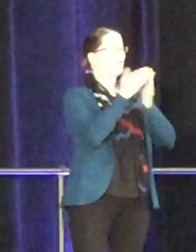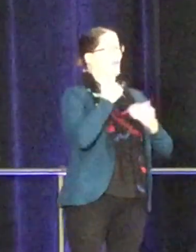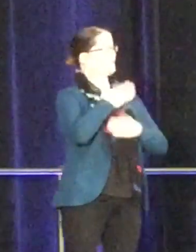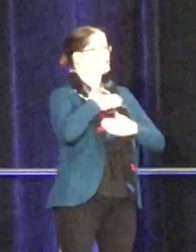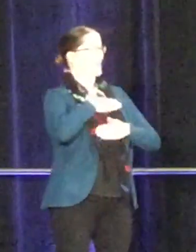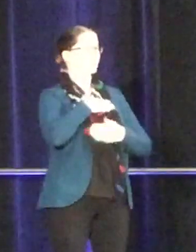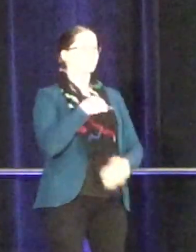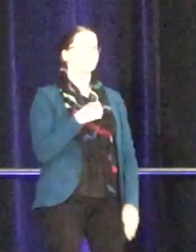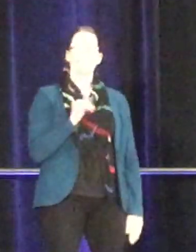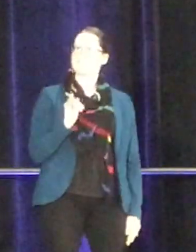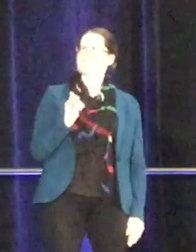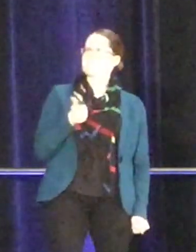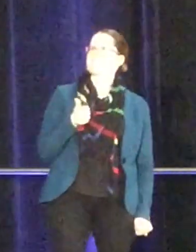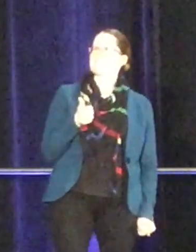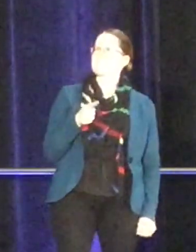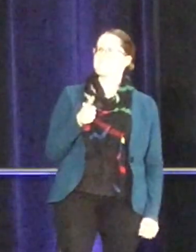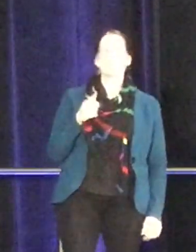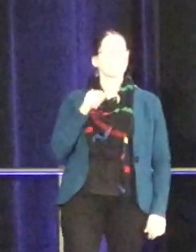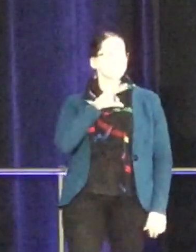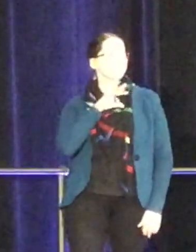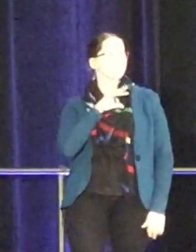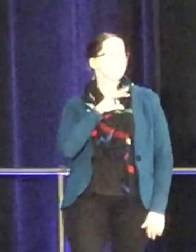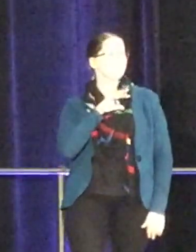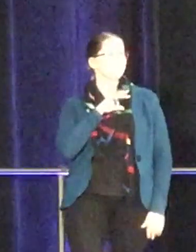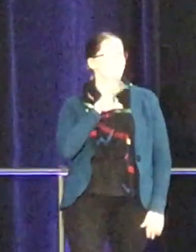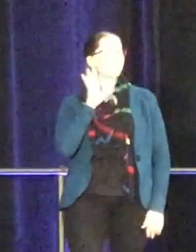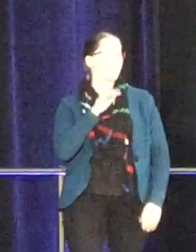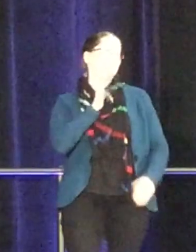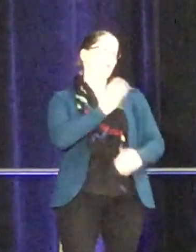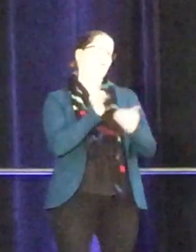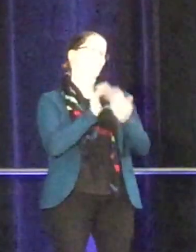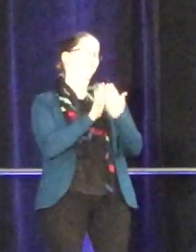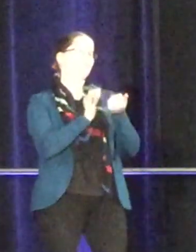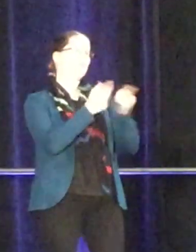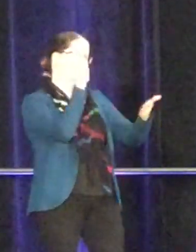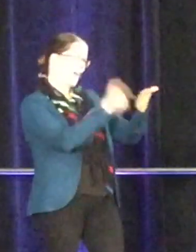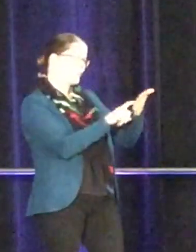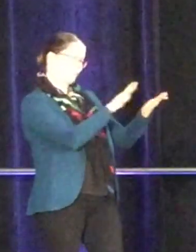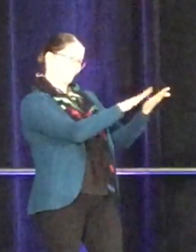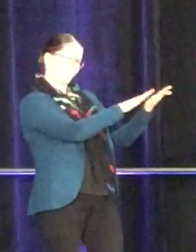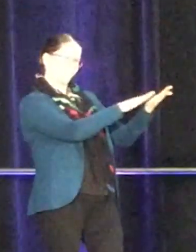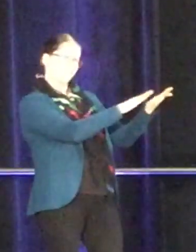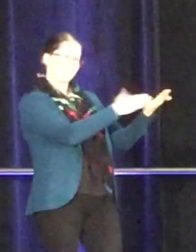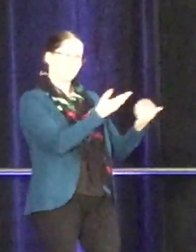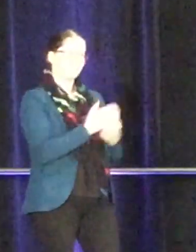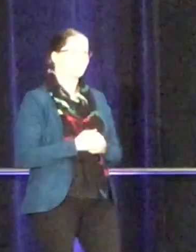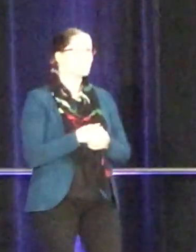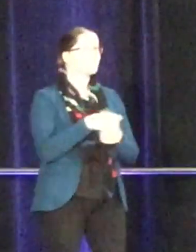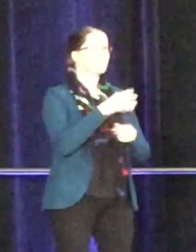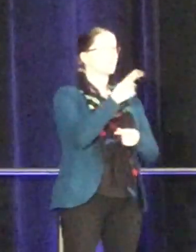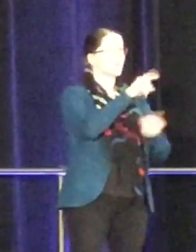that student beaming. Yes. That's what this approach is about. So we incorporate it into the teaching